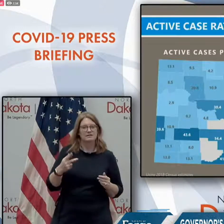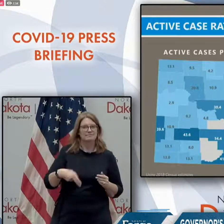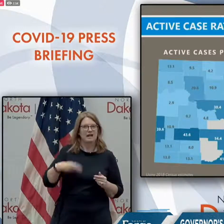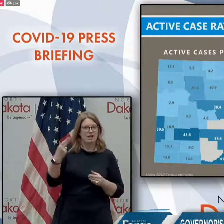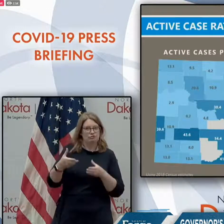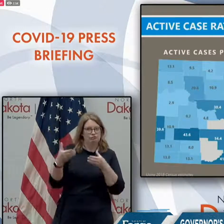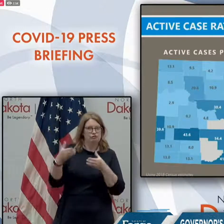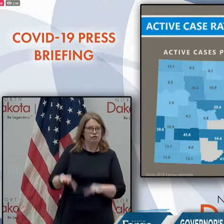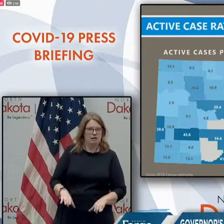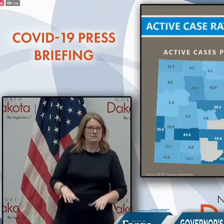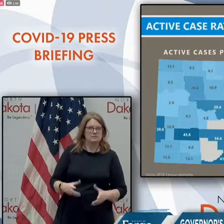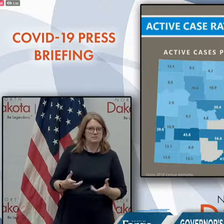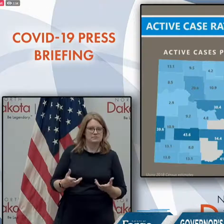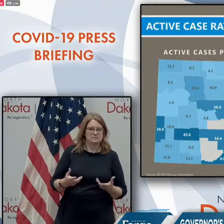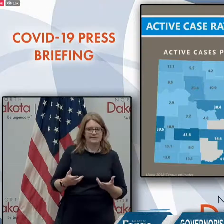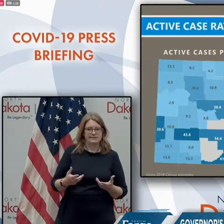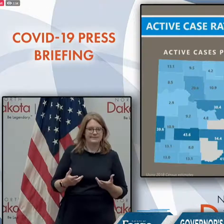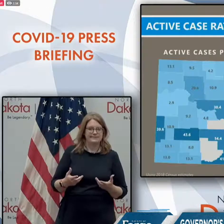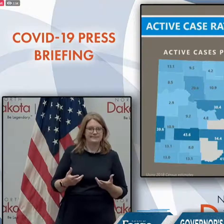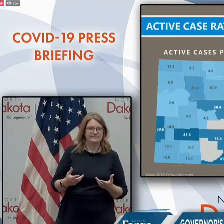of in terms of